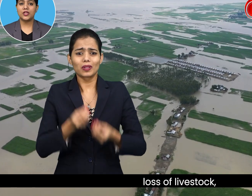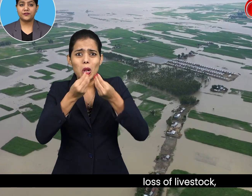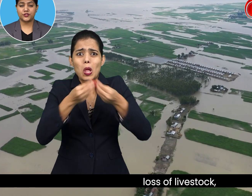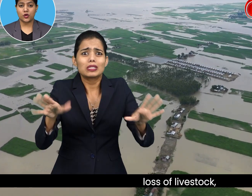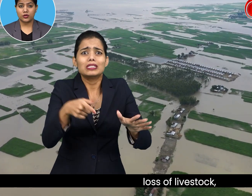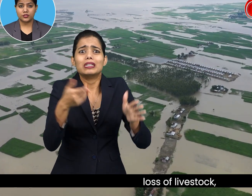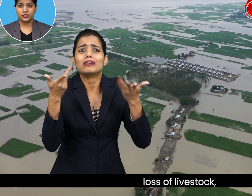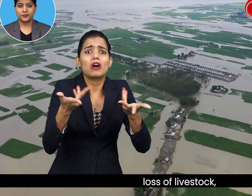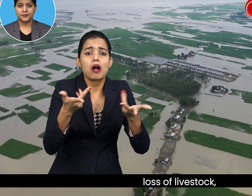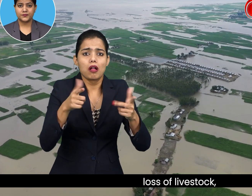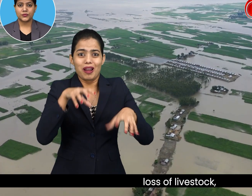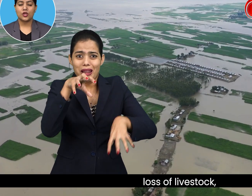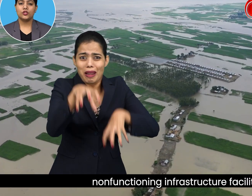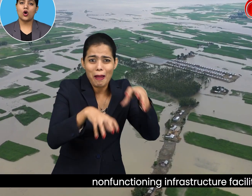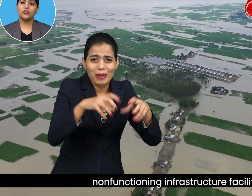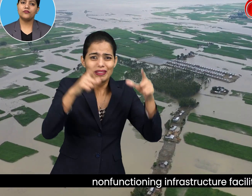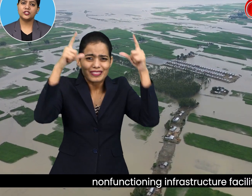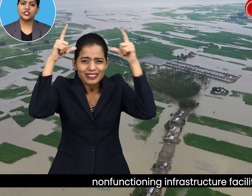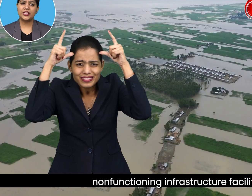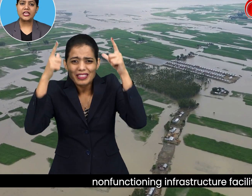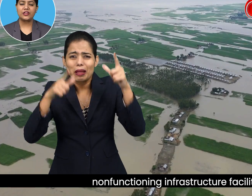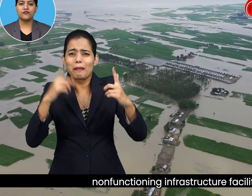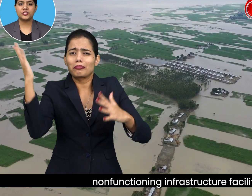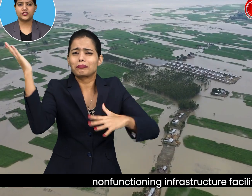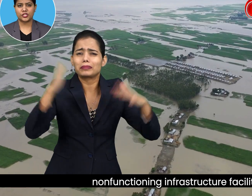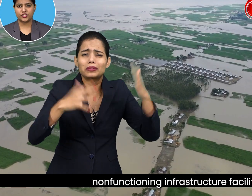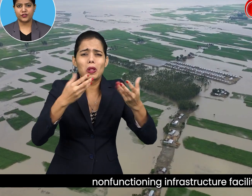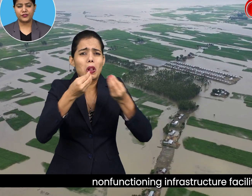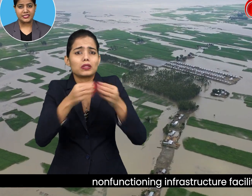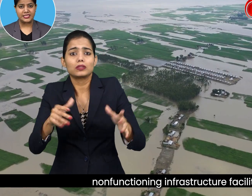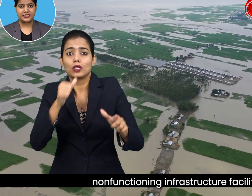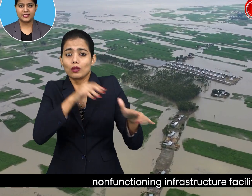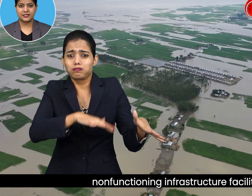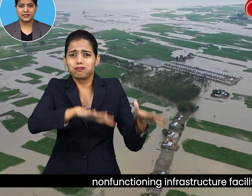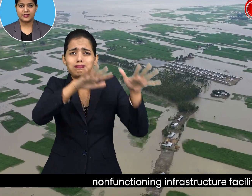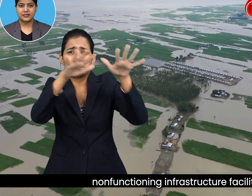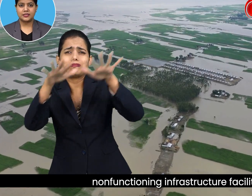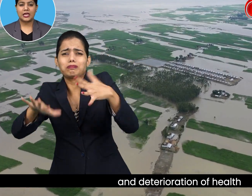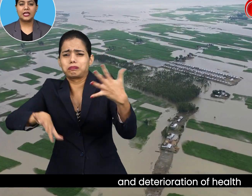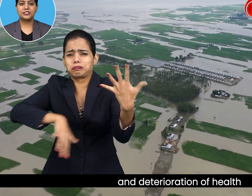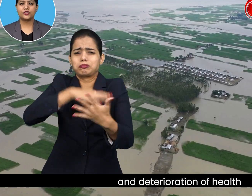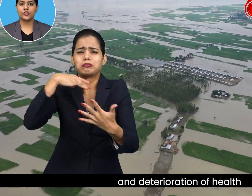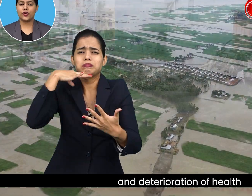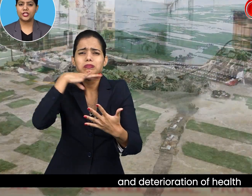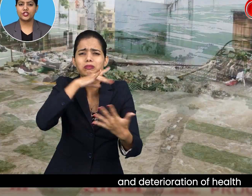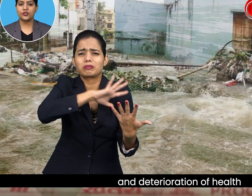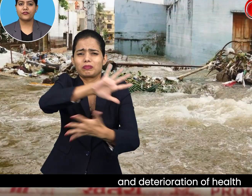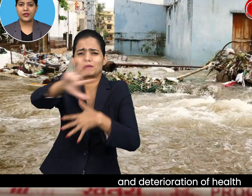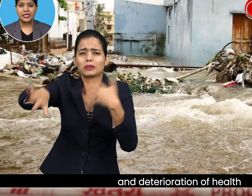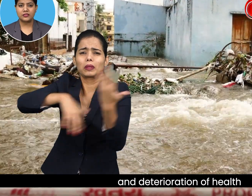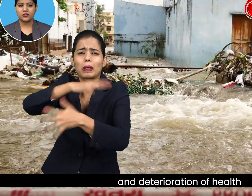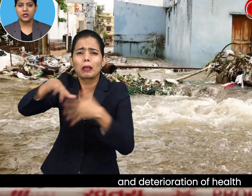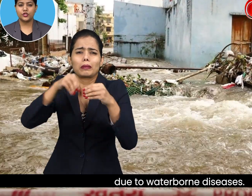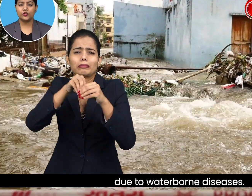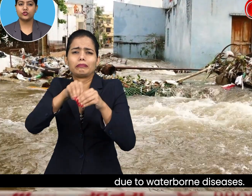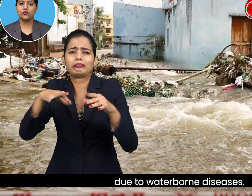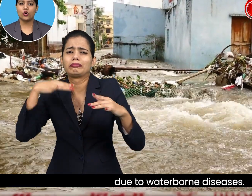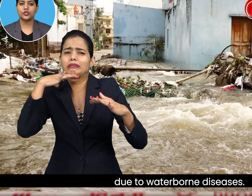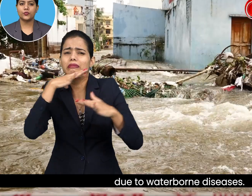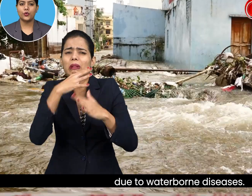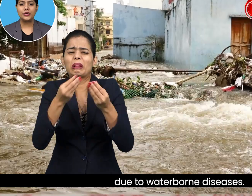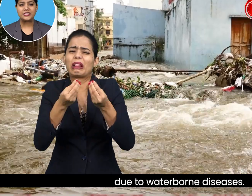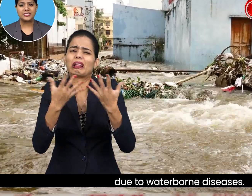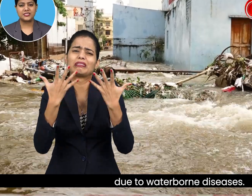loss of livestock, non-functioning infrastructure facilities, and deterioration of health due